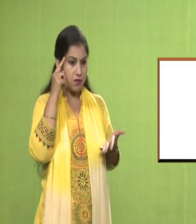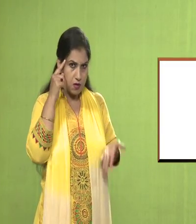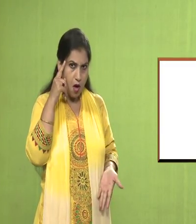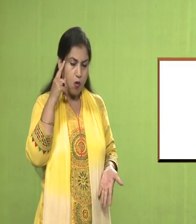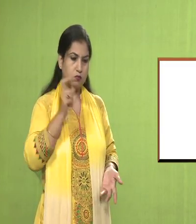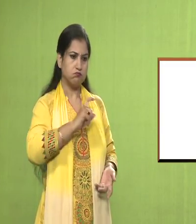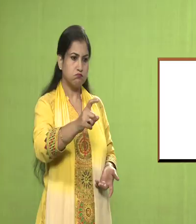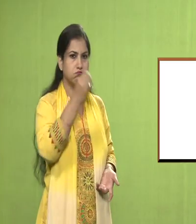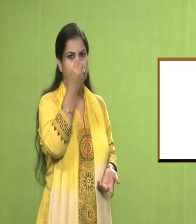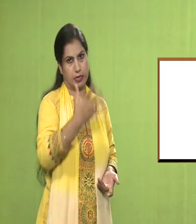developed as they are today.